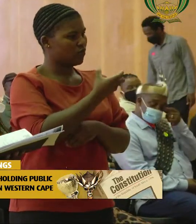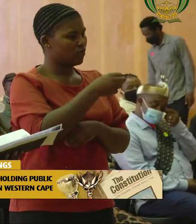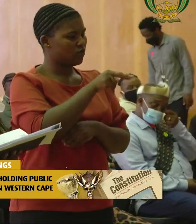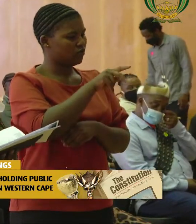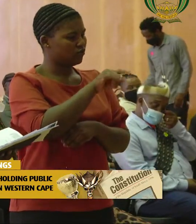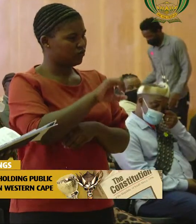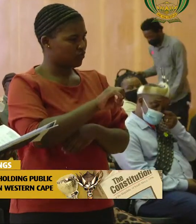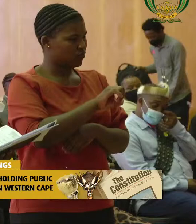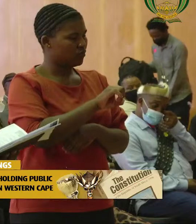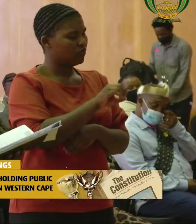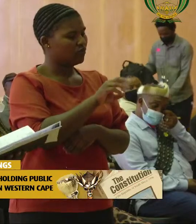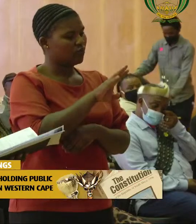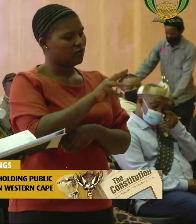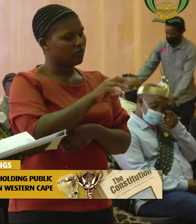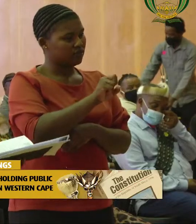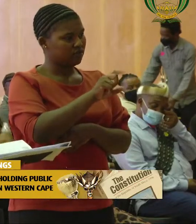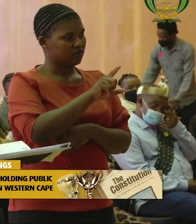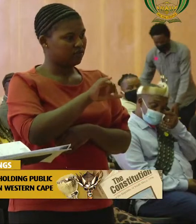Association.